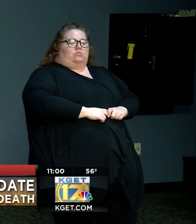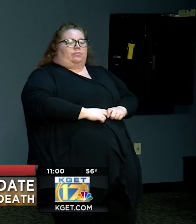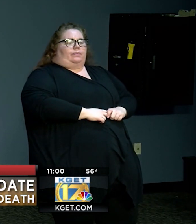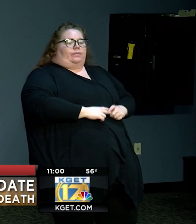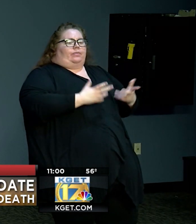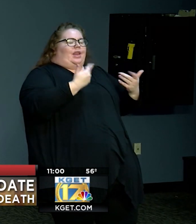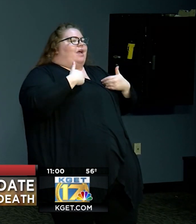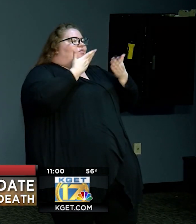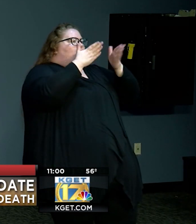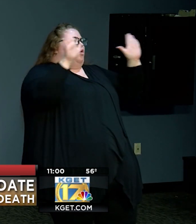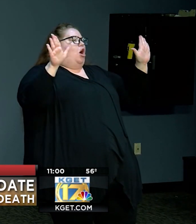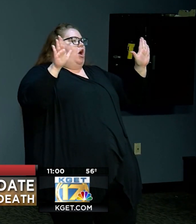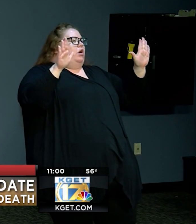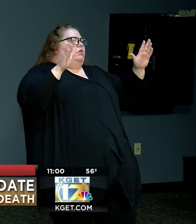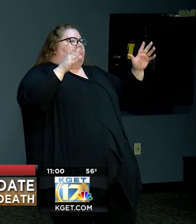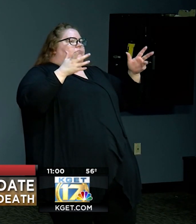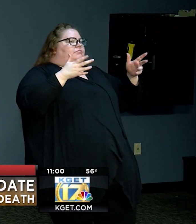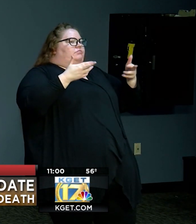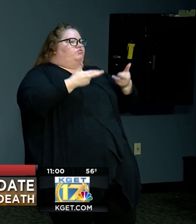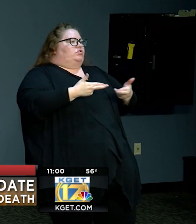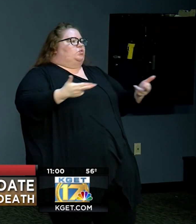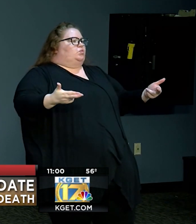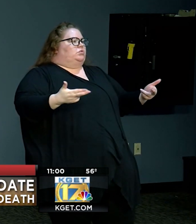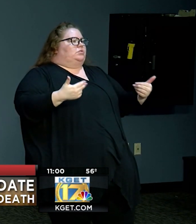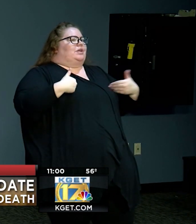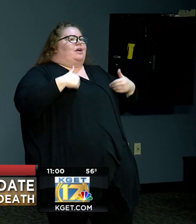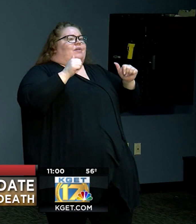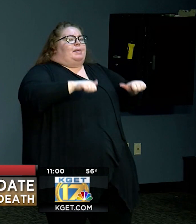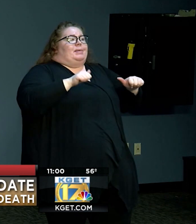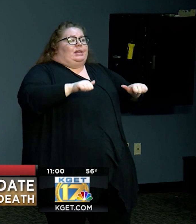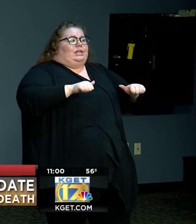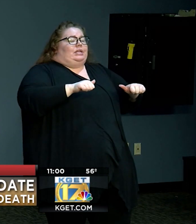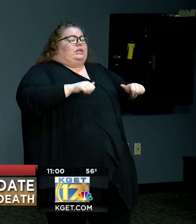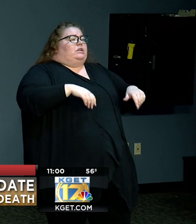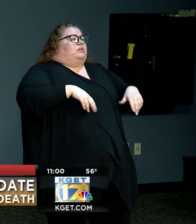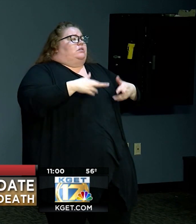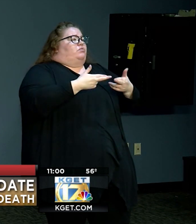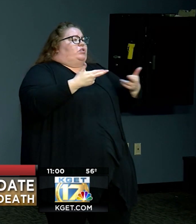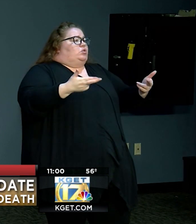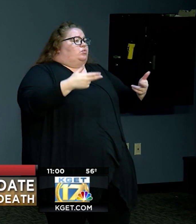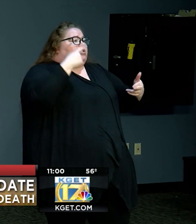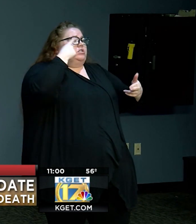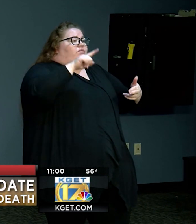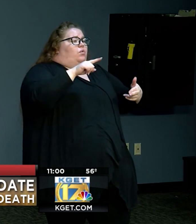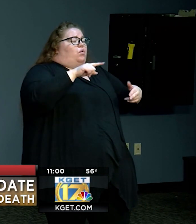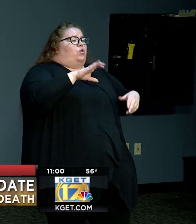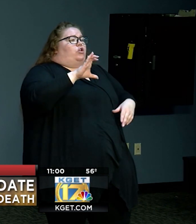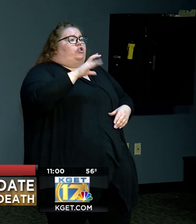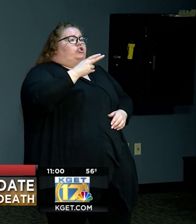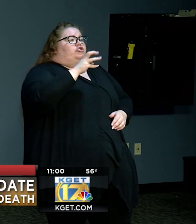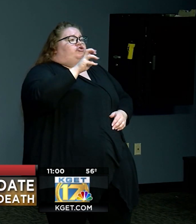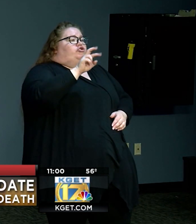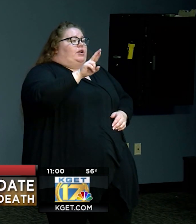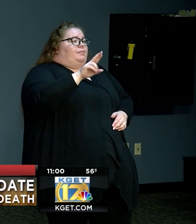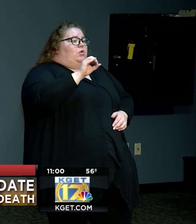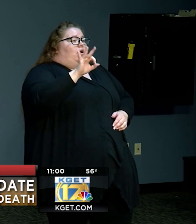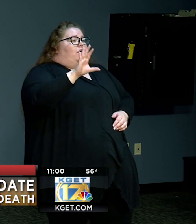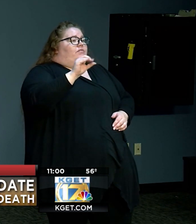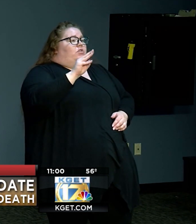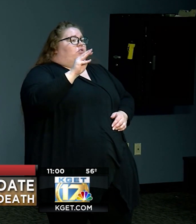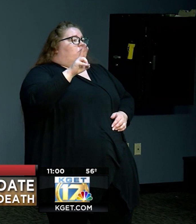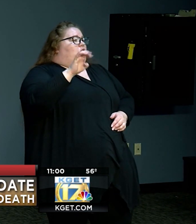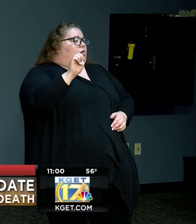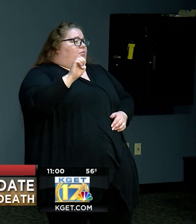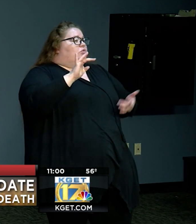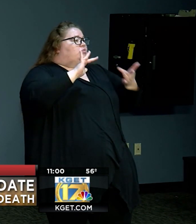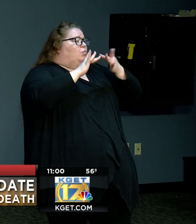of resources, and there's also the ability for businesses on the Chamber of Commerce website to post if they are open or if they are closed